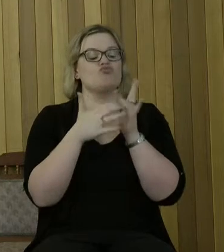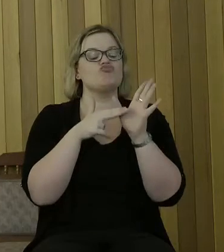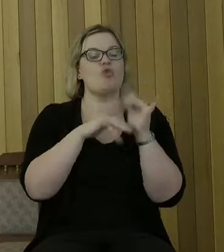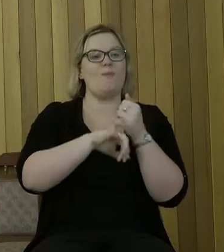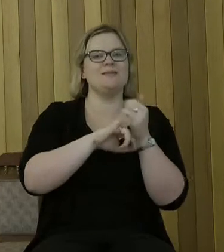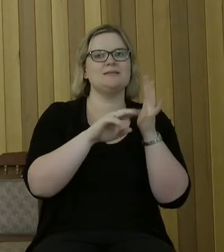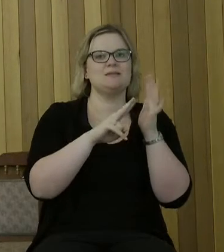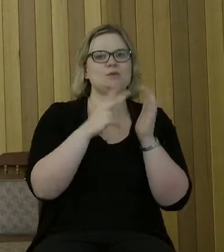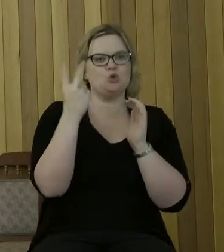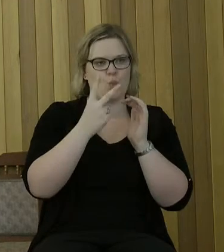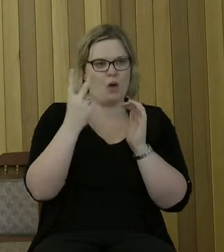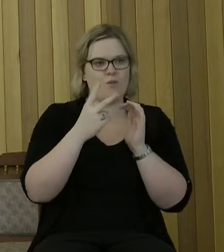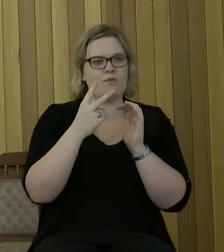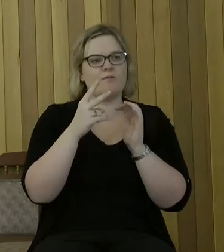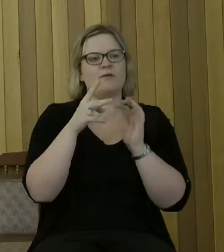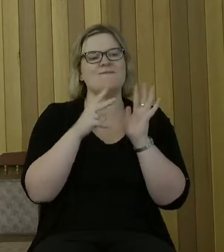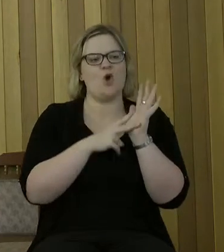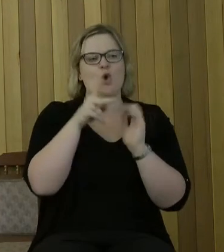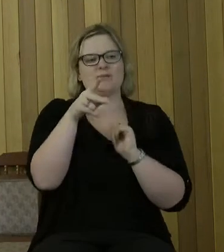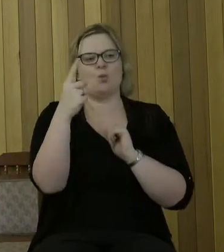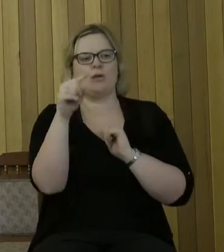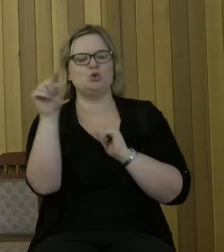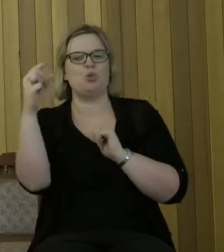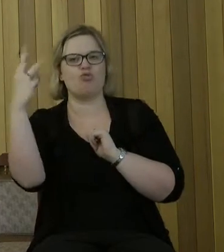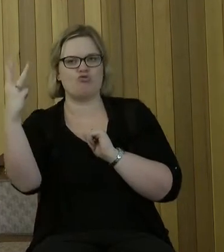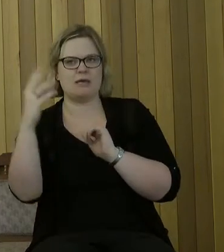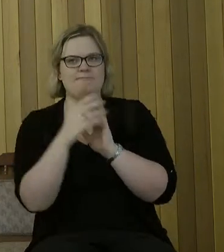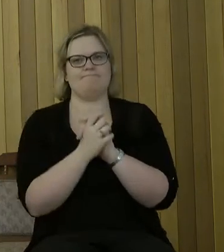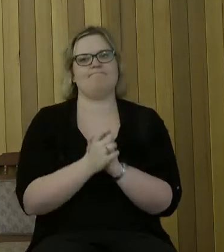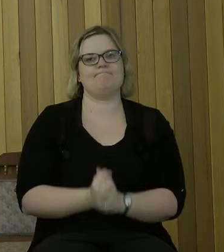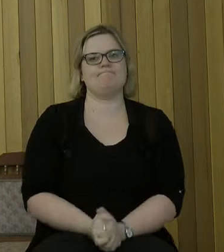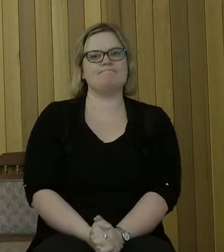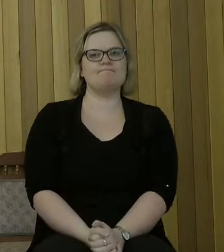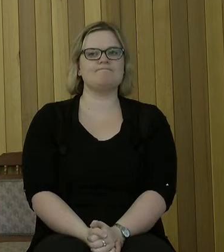12, and verse 1 to 3.